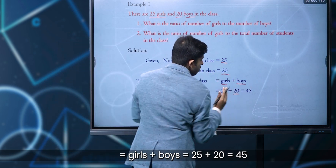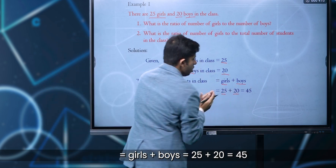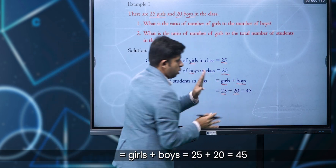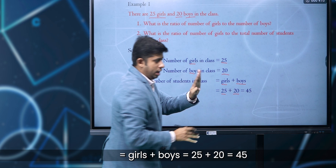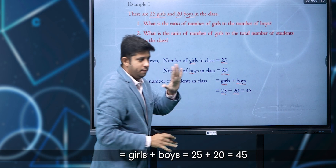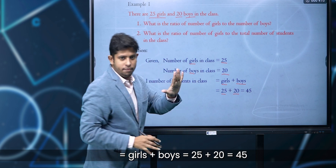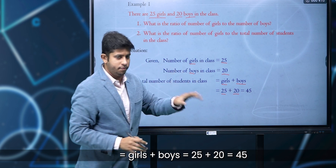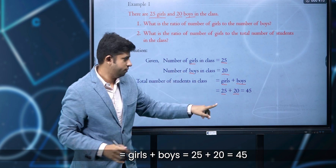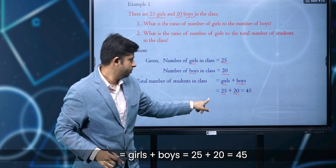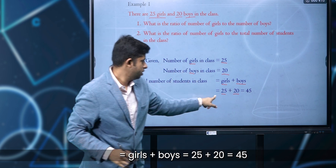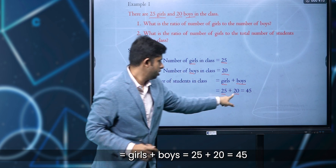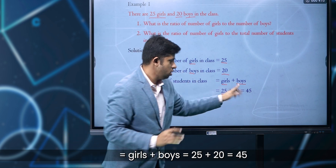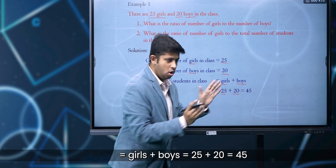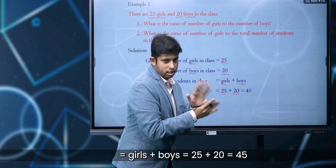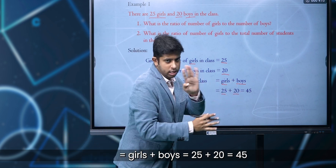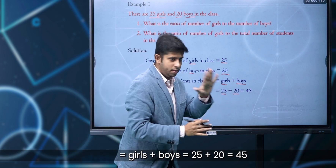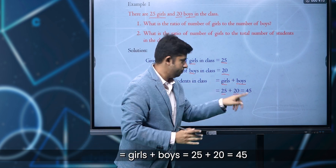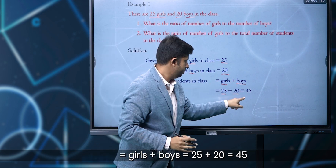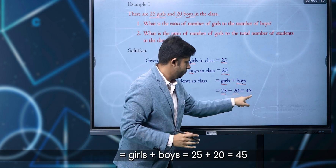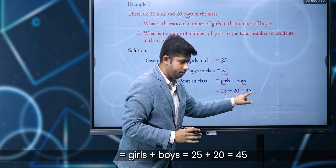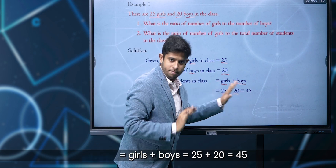plus 20, which is equal to 45.